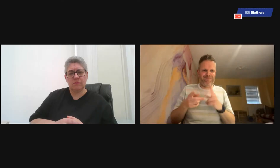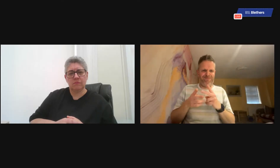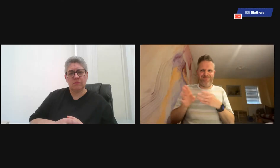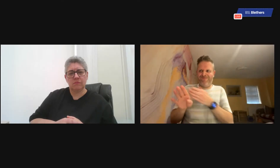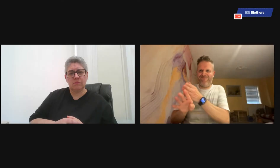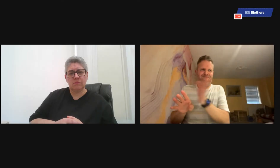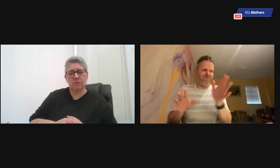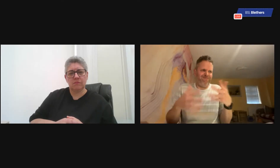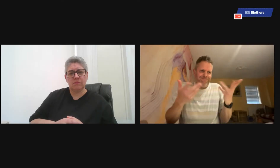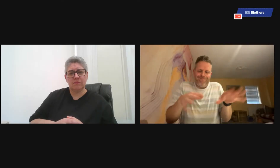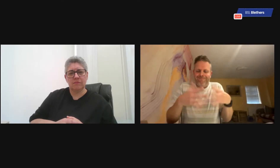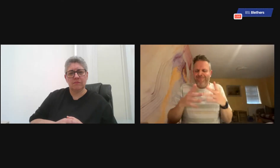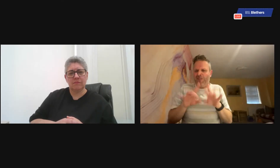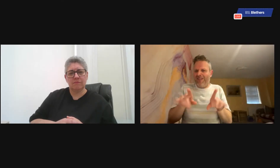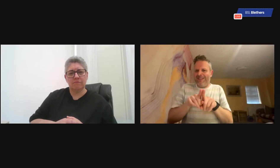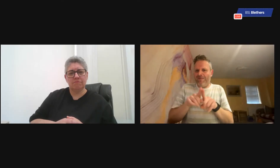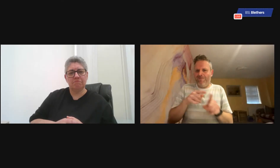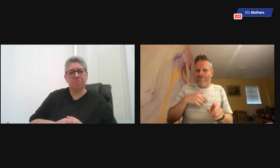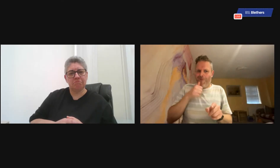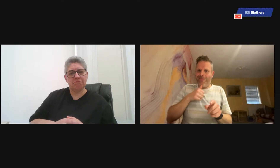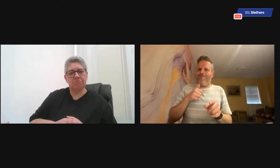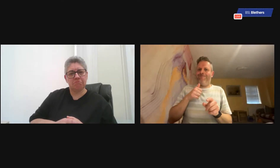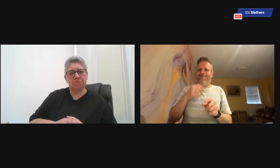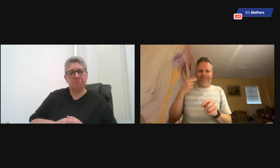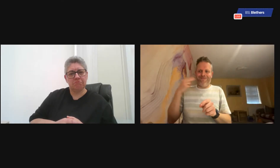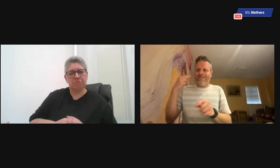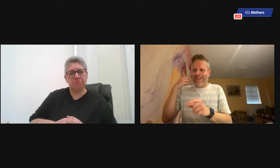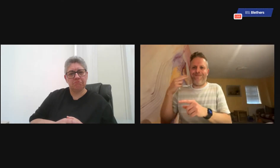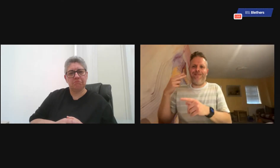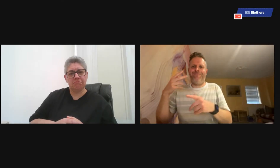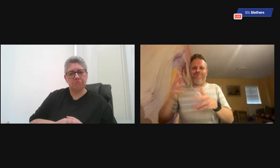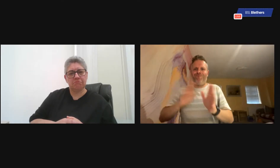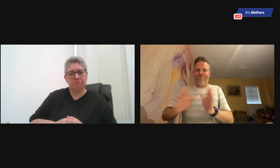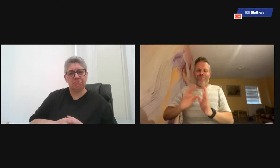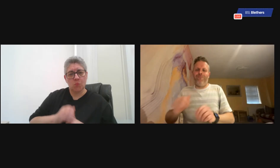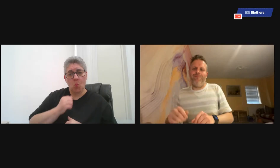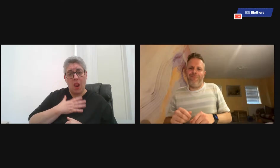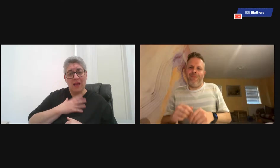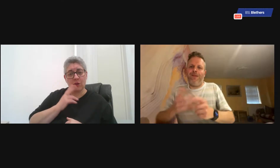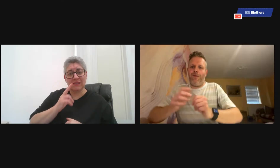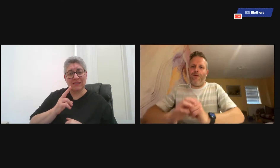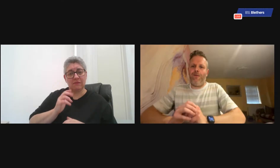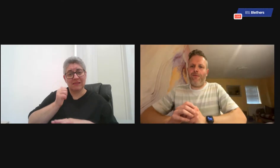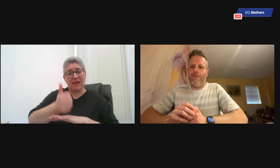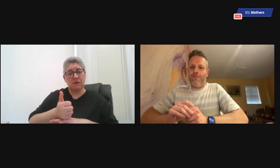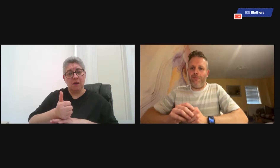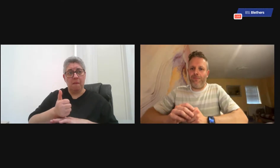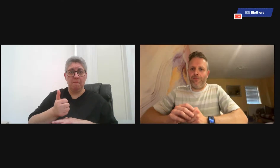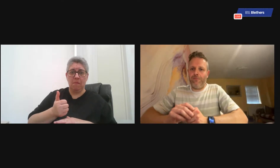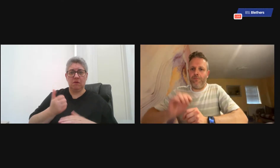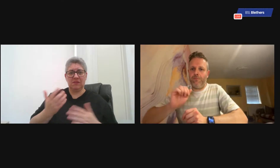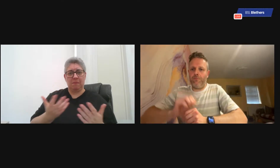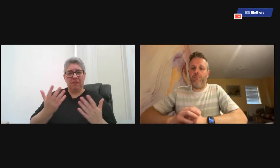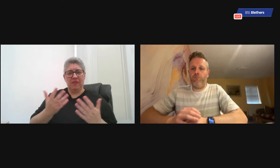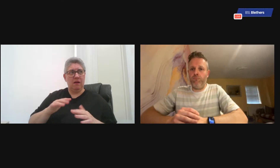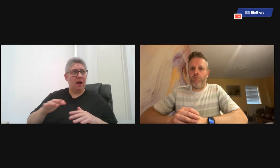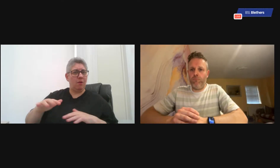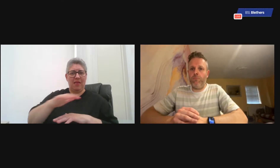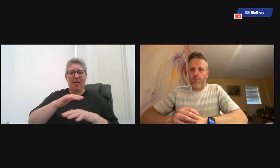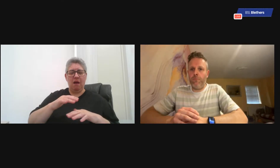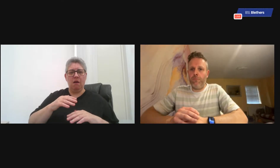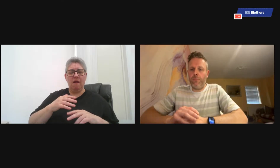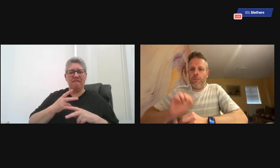there's a hearing group, that a support group, let's say, and I could go to that with an interpreter, but it'd be nice to have